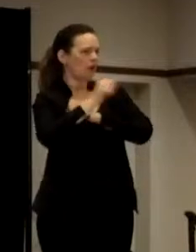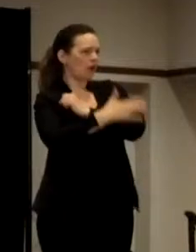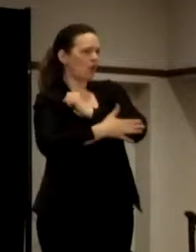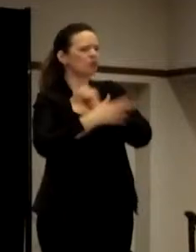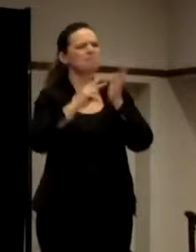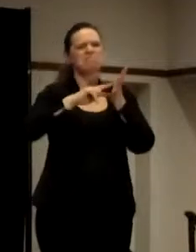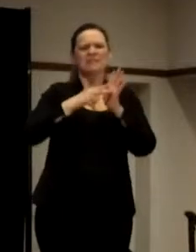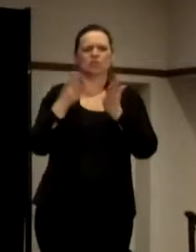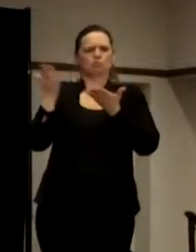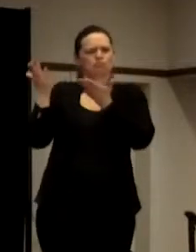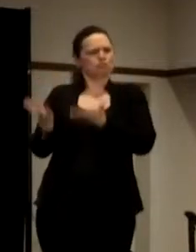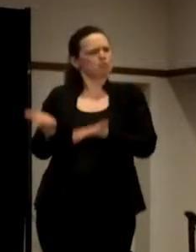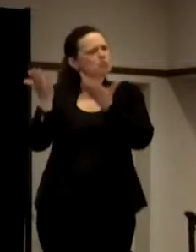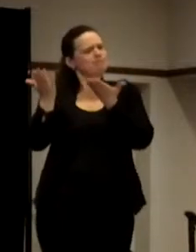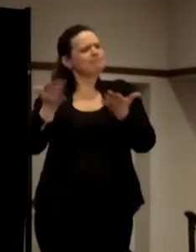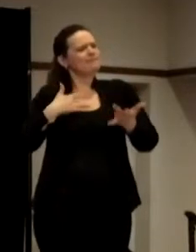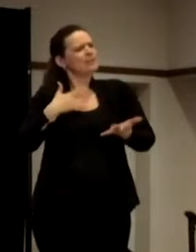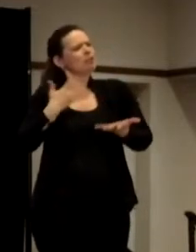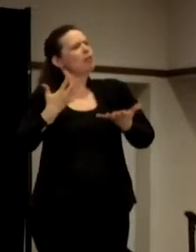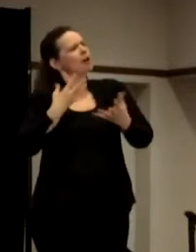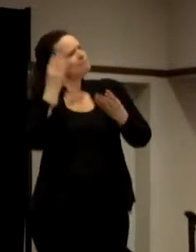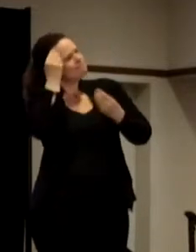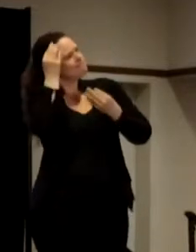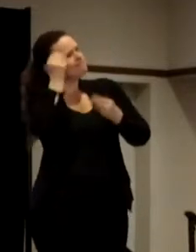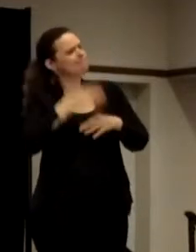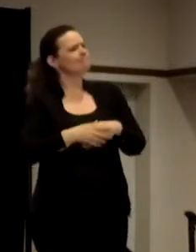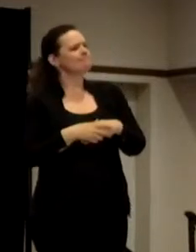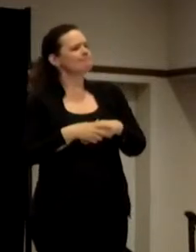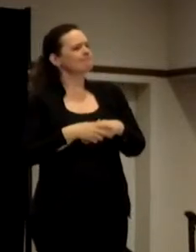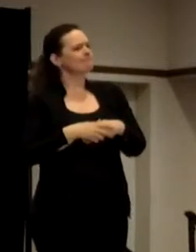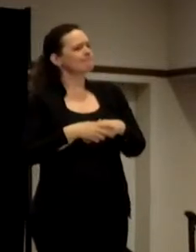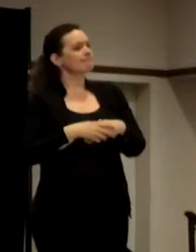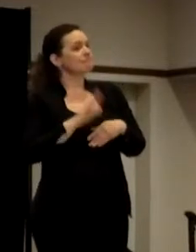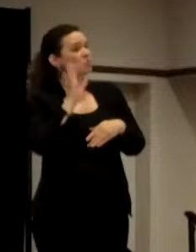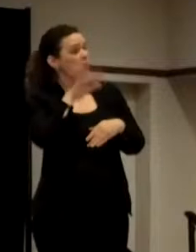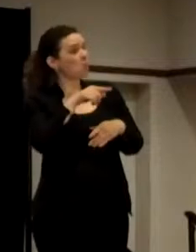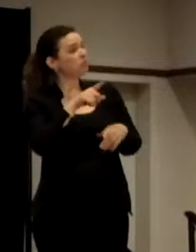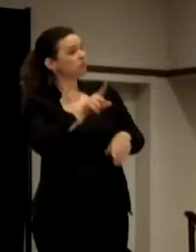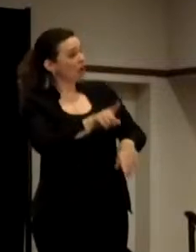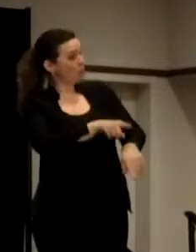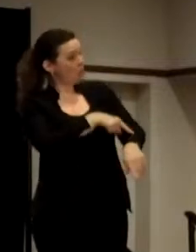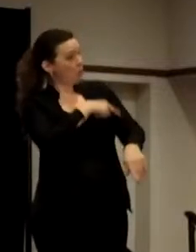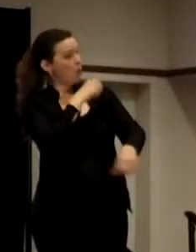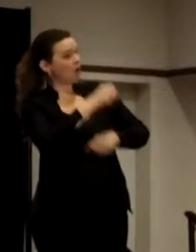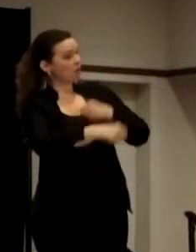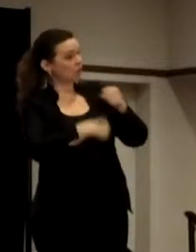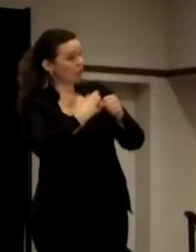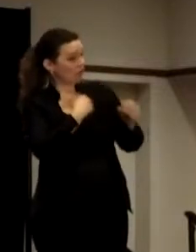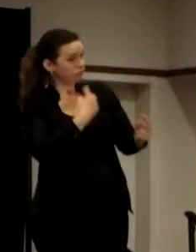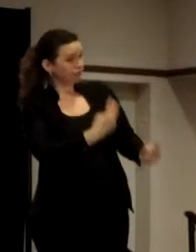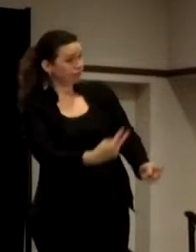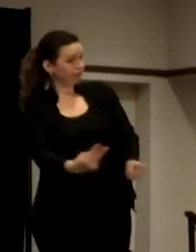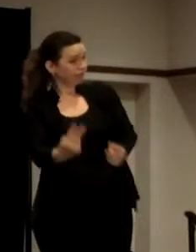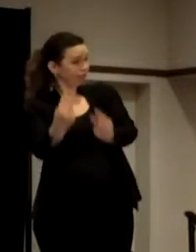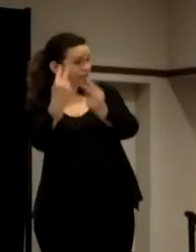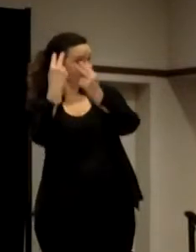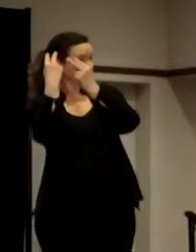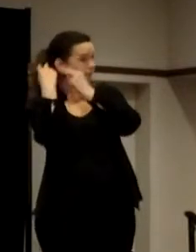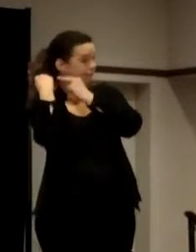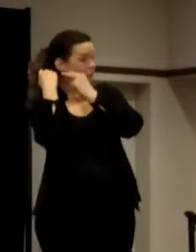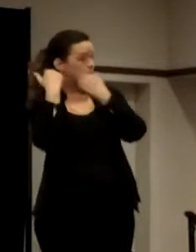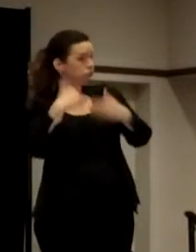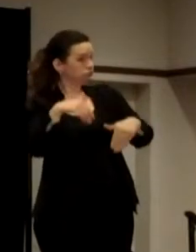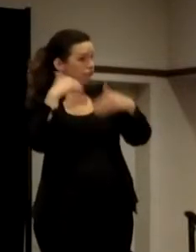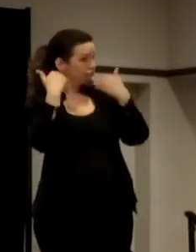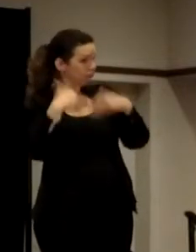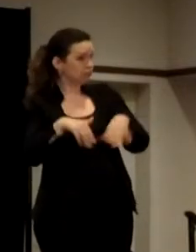you? It's been a long year, and when you relive it all, and you still